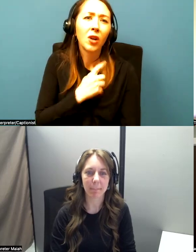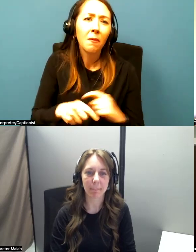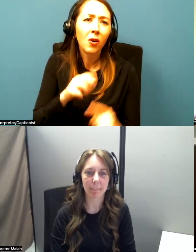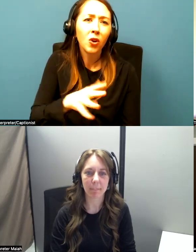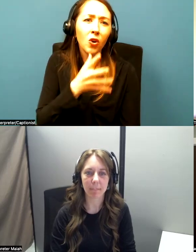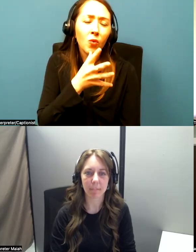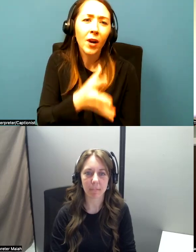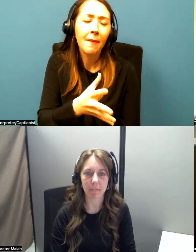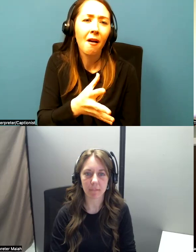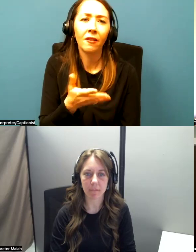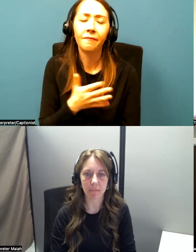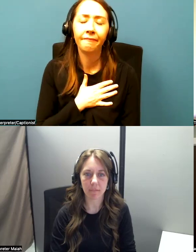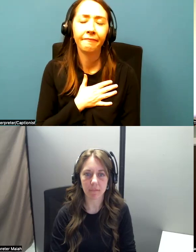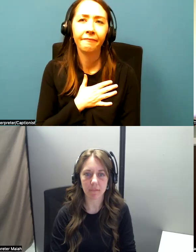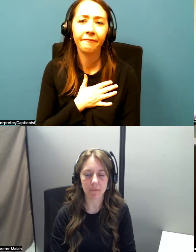think